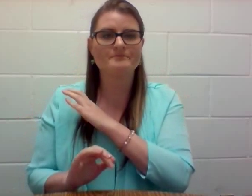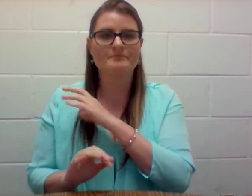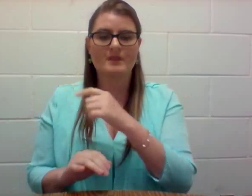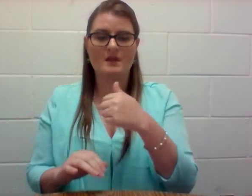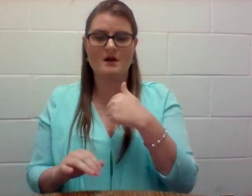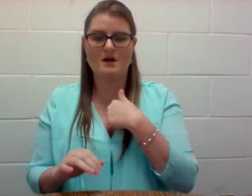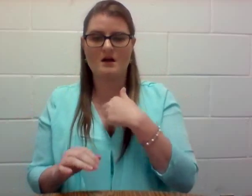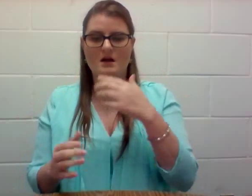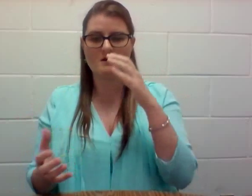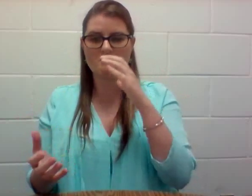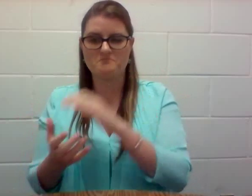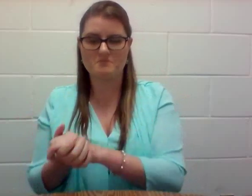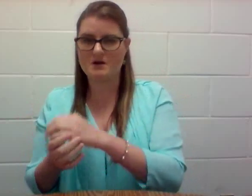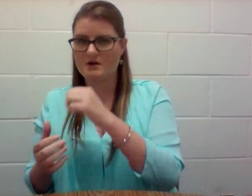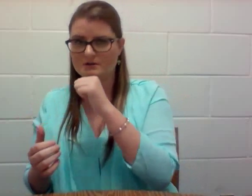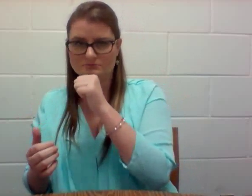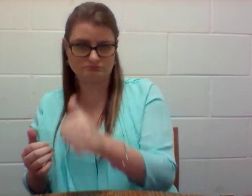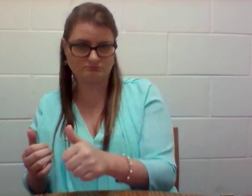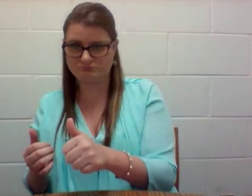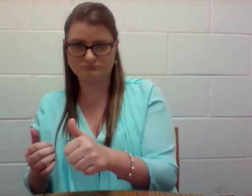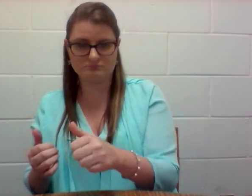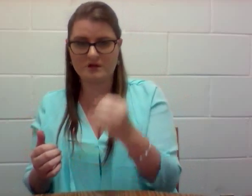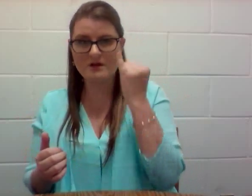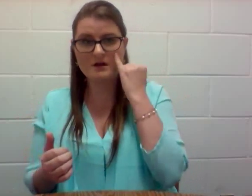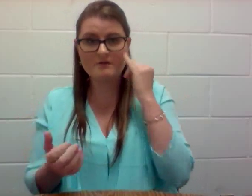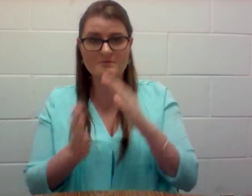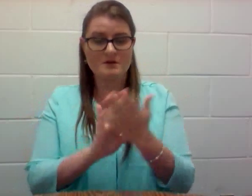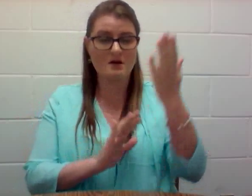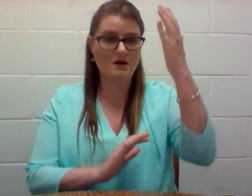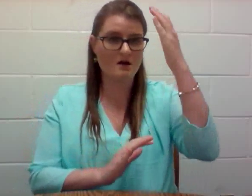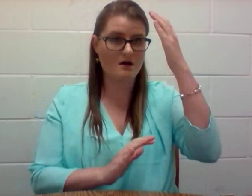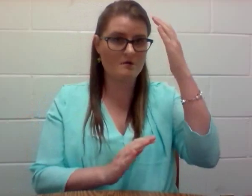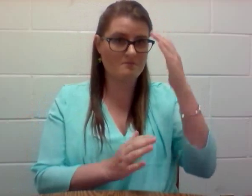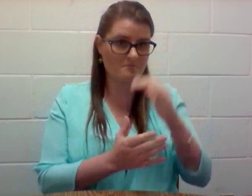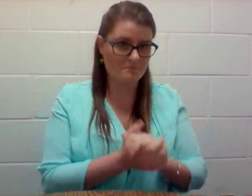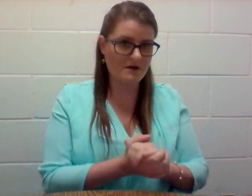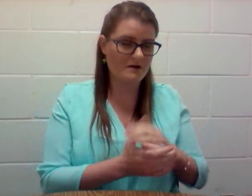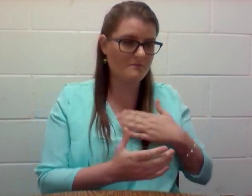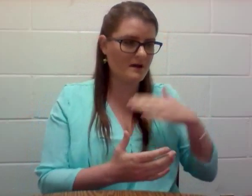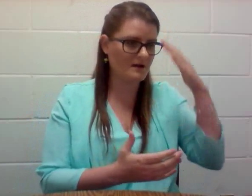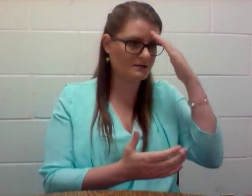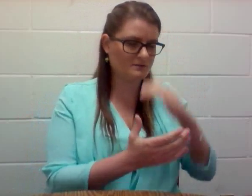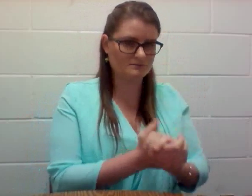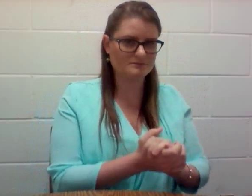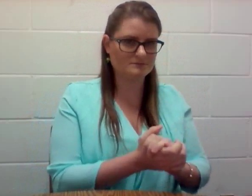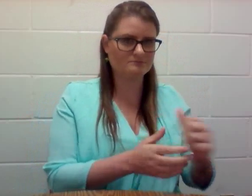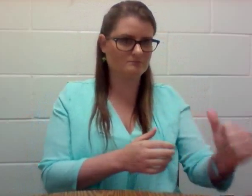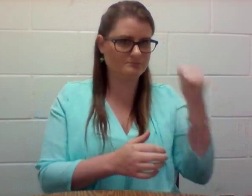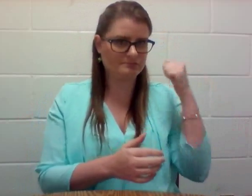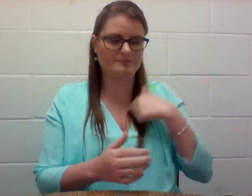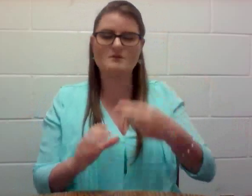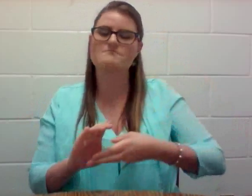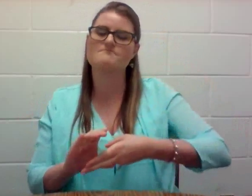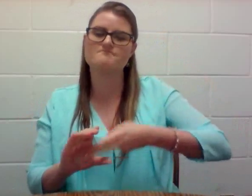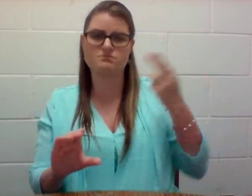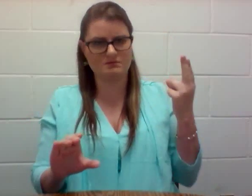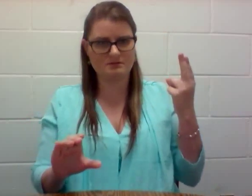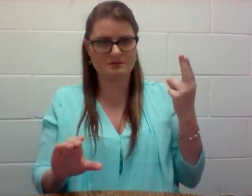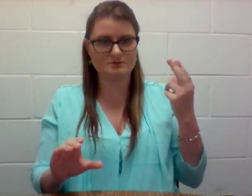and my husband object, I would discontinue work as a police officer. At this point, my question is a question of principle. Can